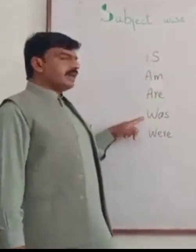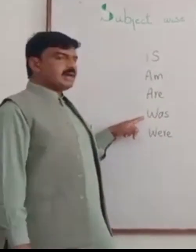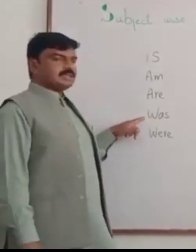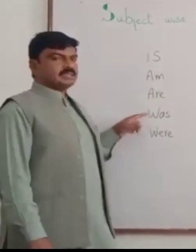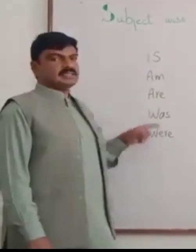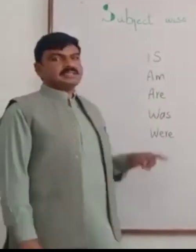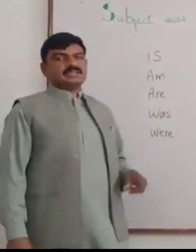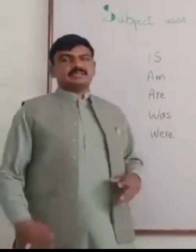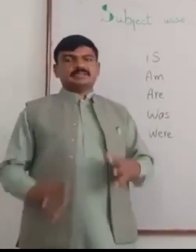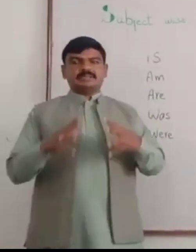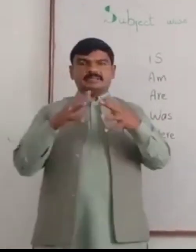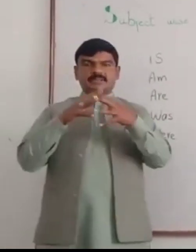was